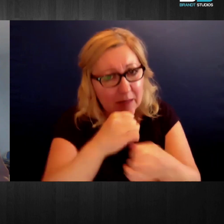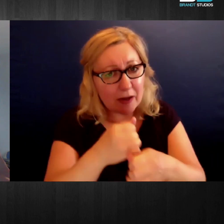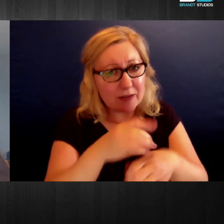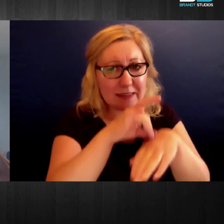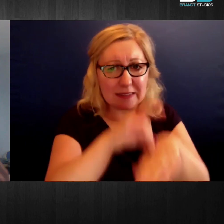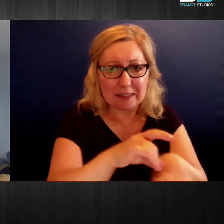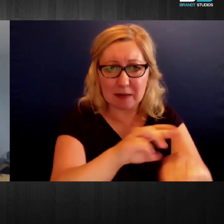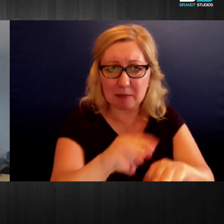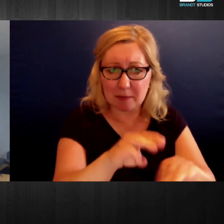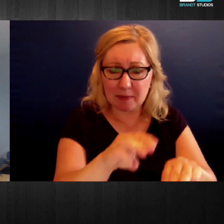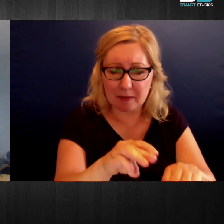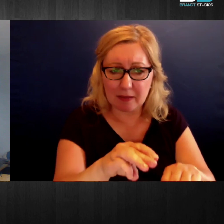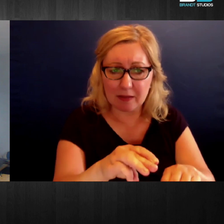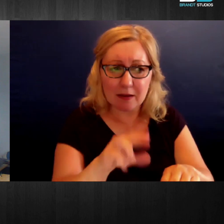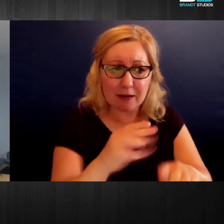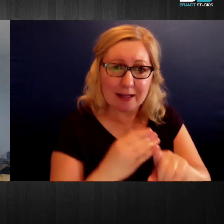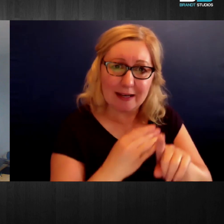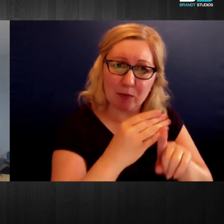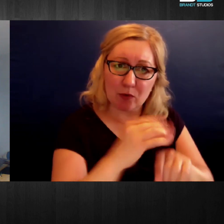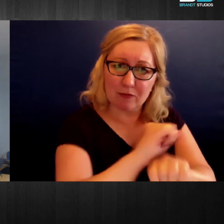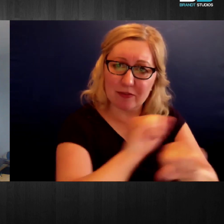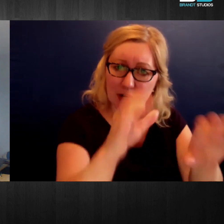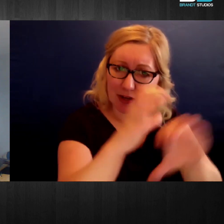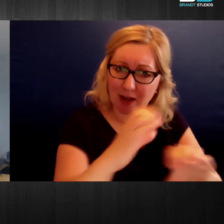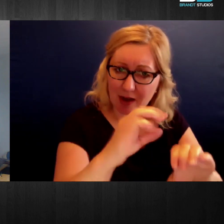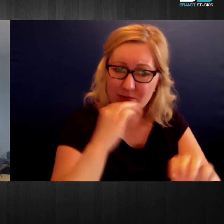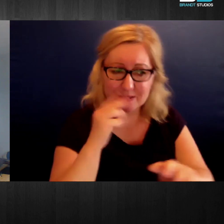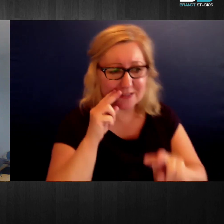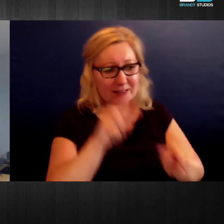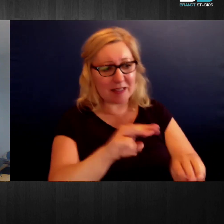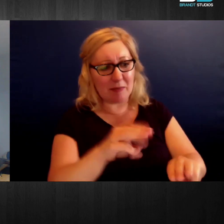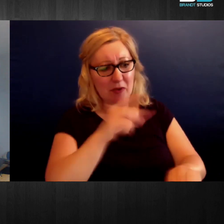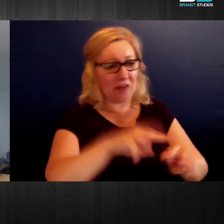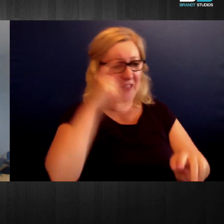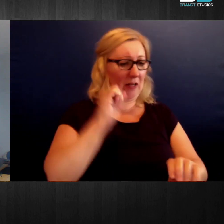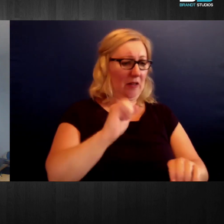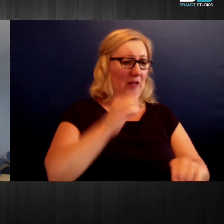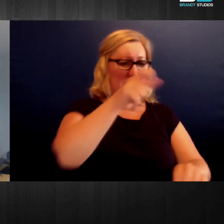another patient, but instead as a real person who is suffering.